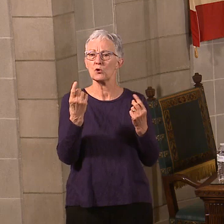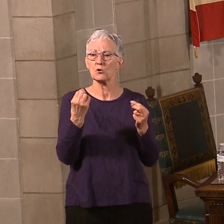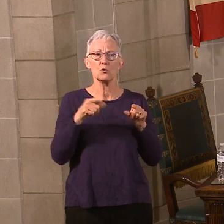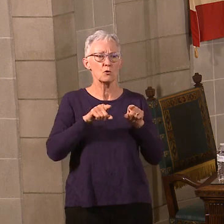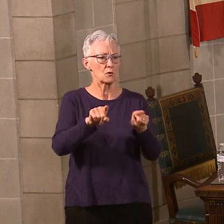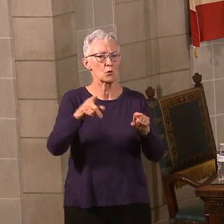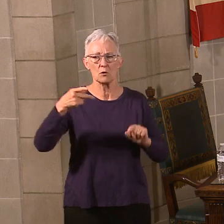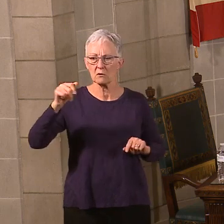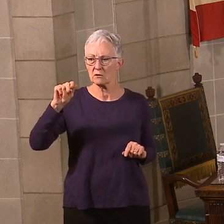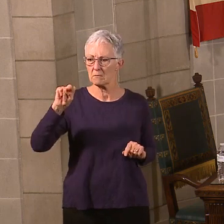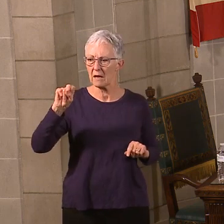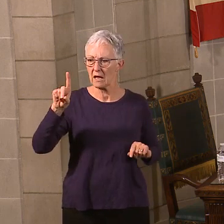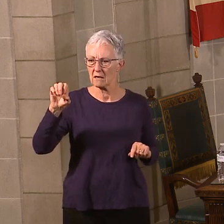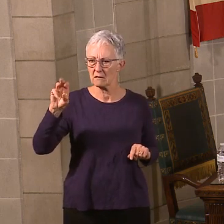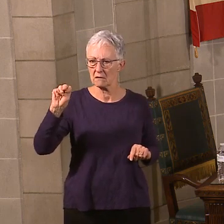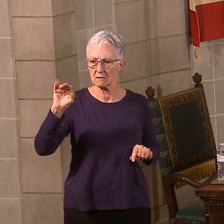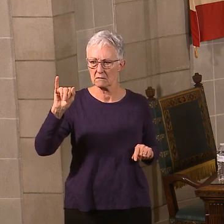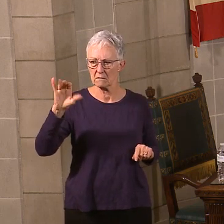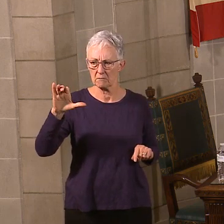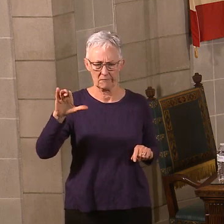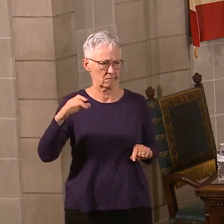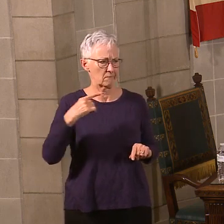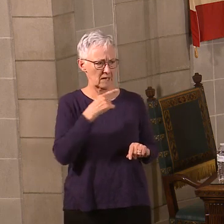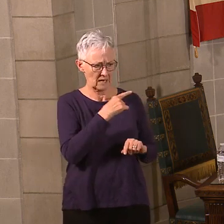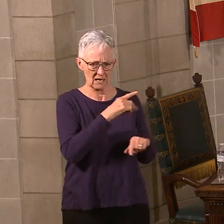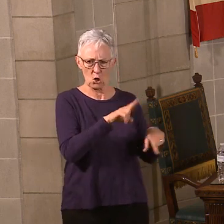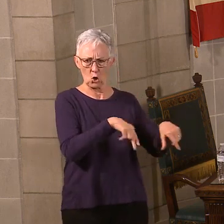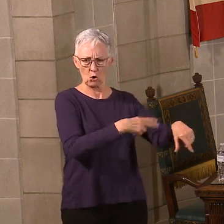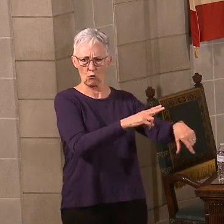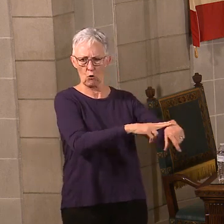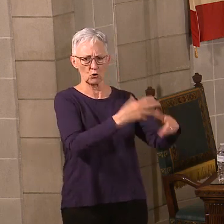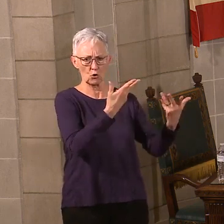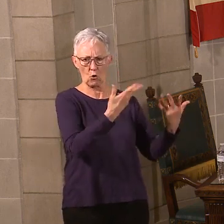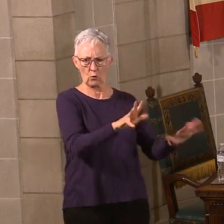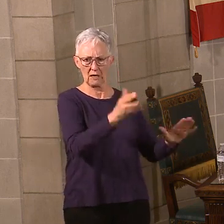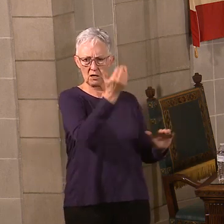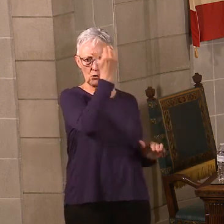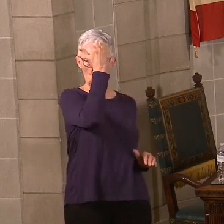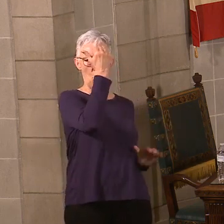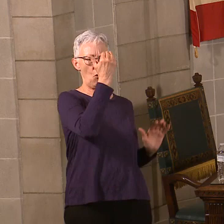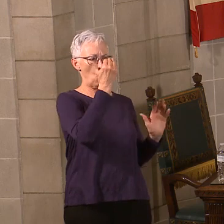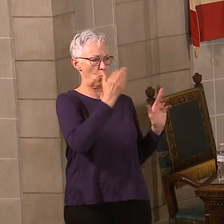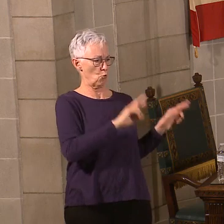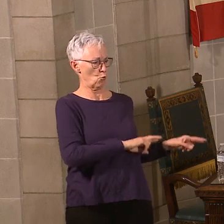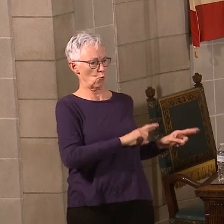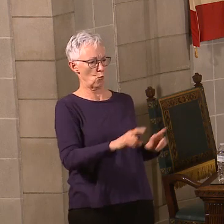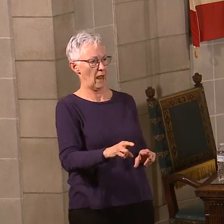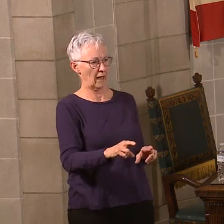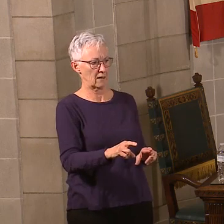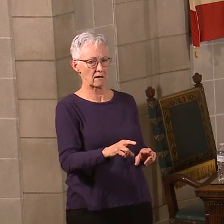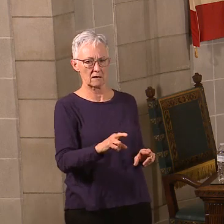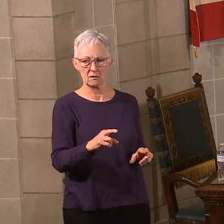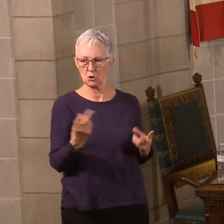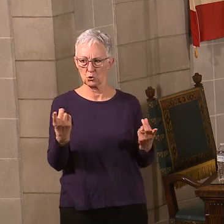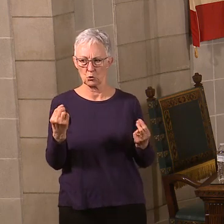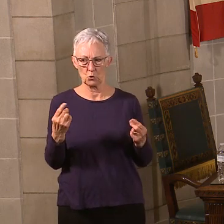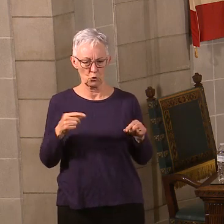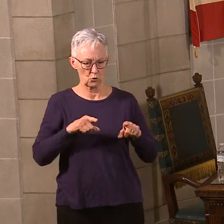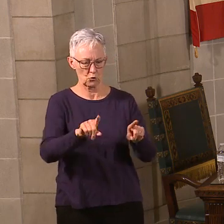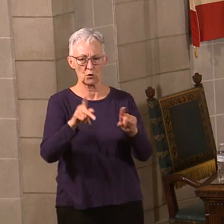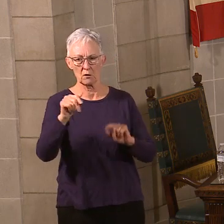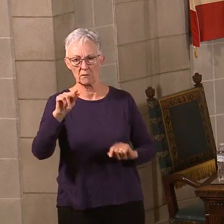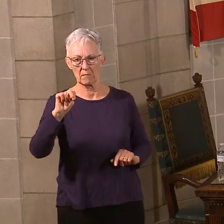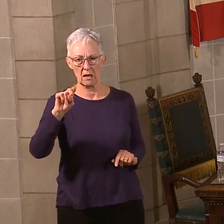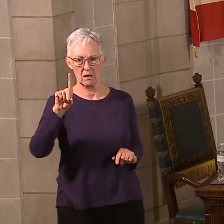the courts have been prepared for how to operate under a pandemic for 2 years already, since Chief Hevekin put this together. He was prescient in